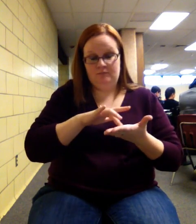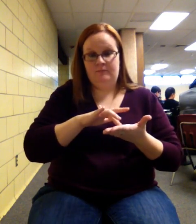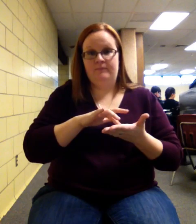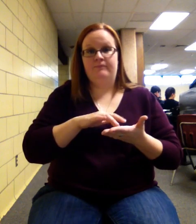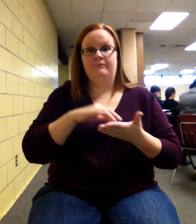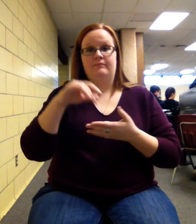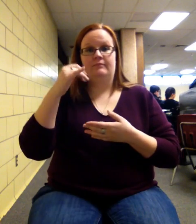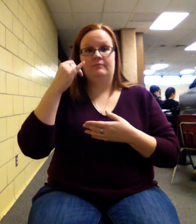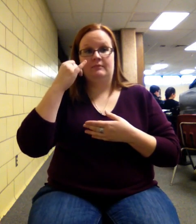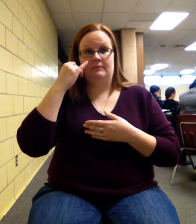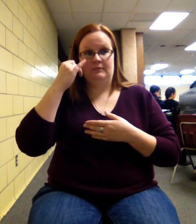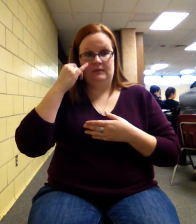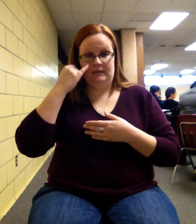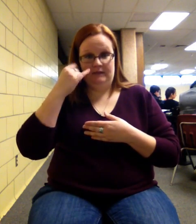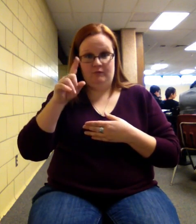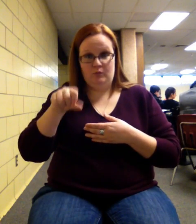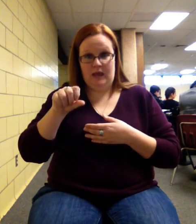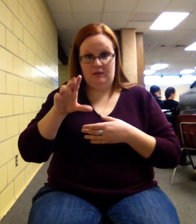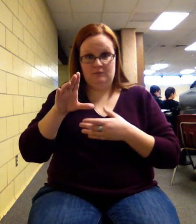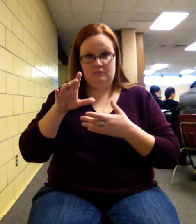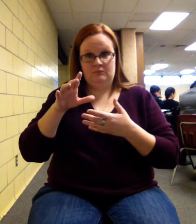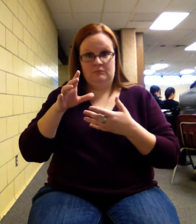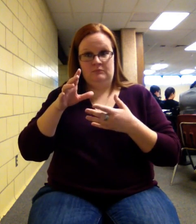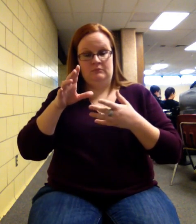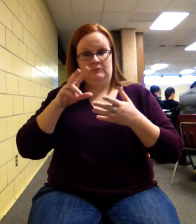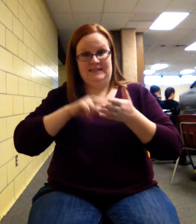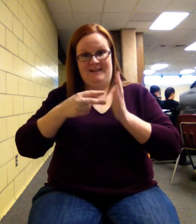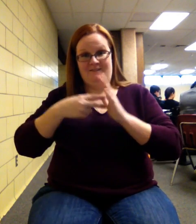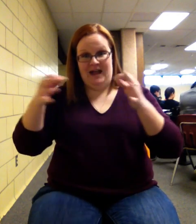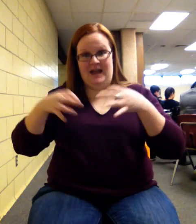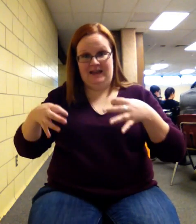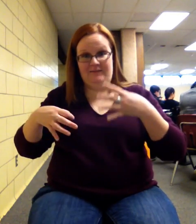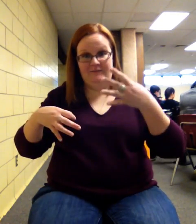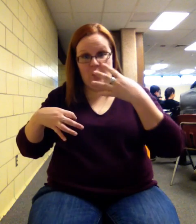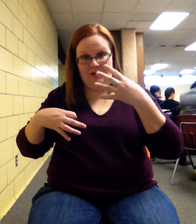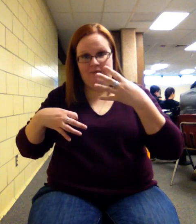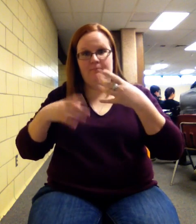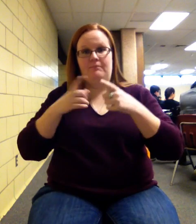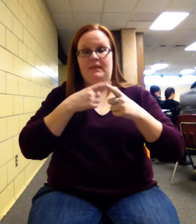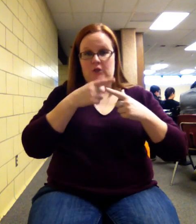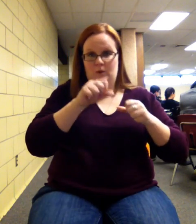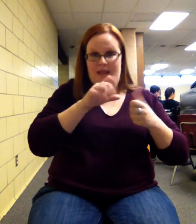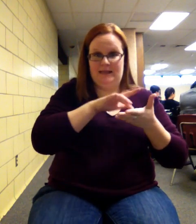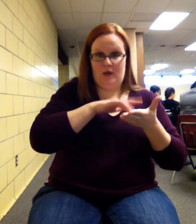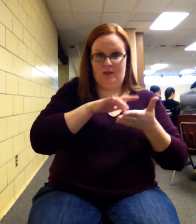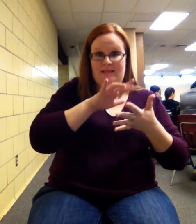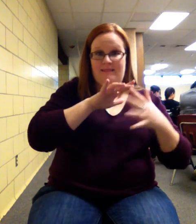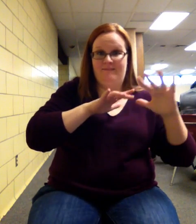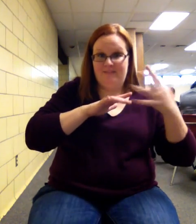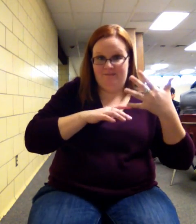them, you can calculate the 5th one. So let's look at what they've defined for us. They've defined the $100